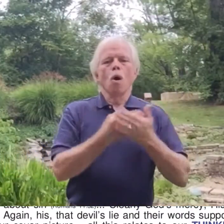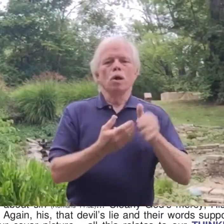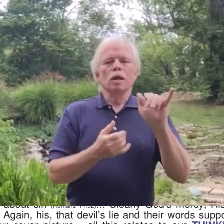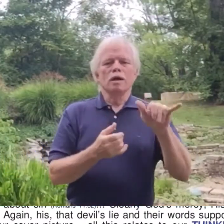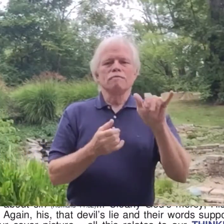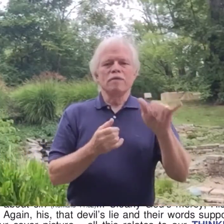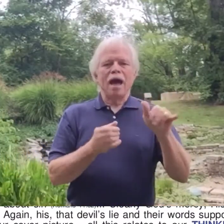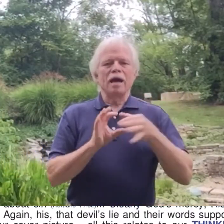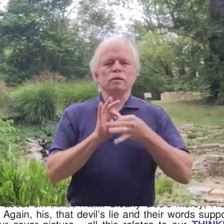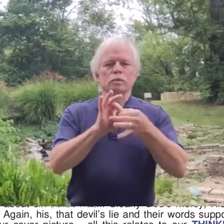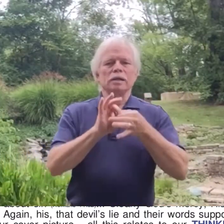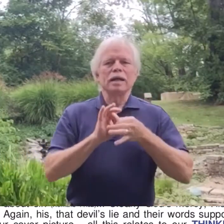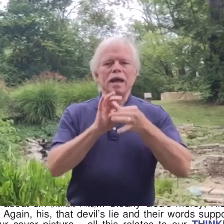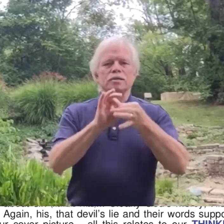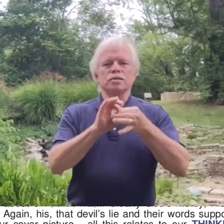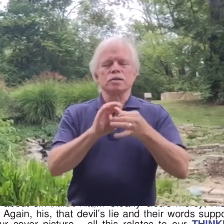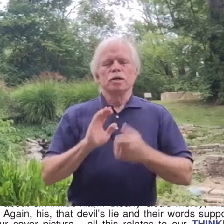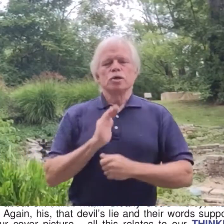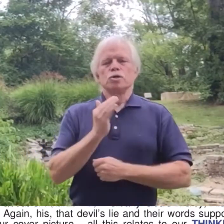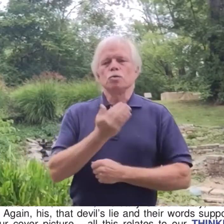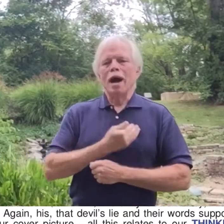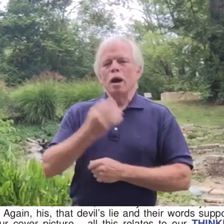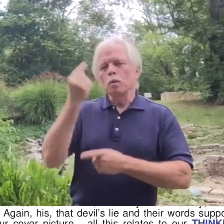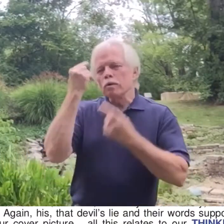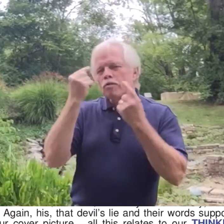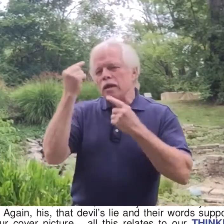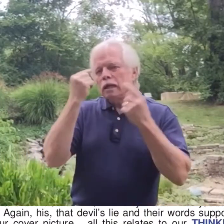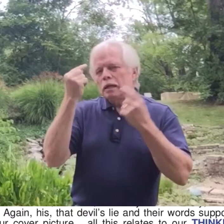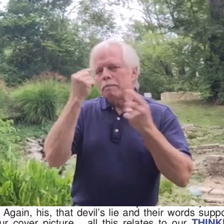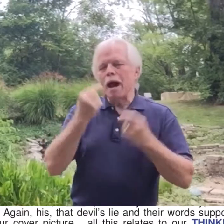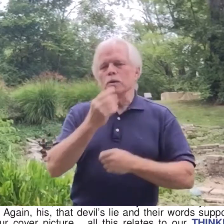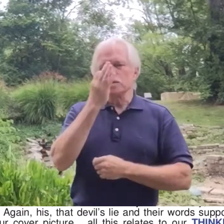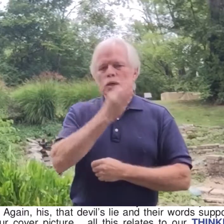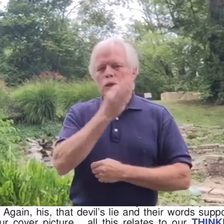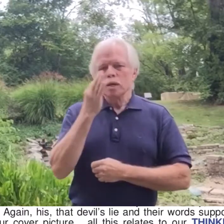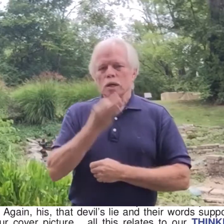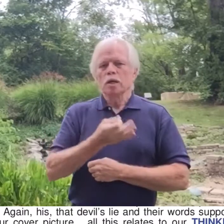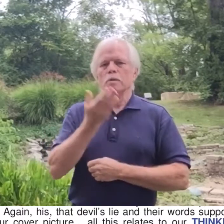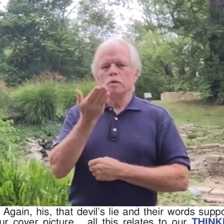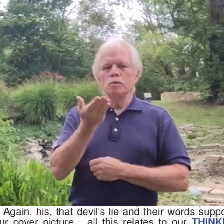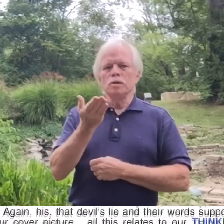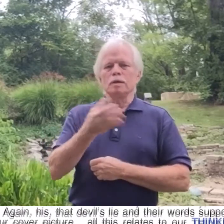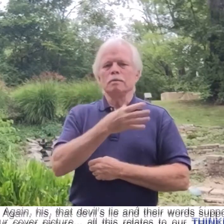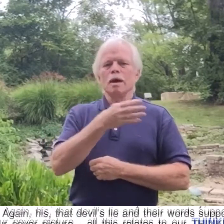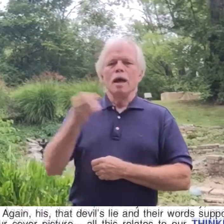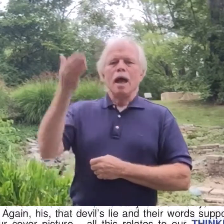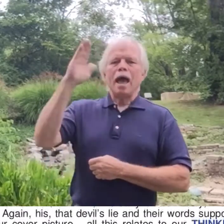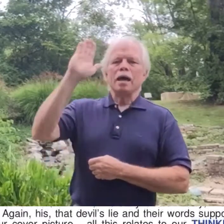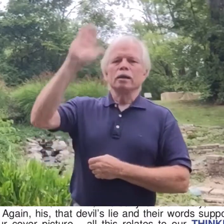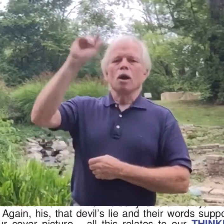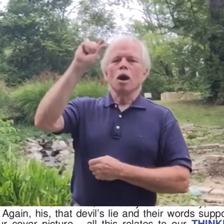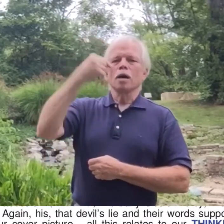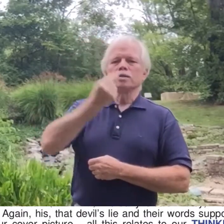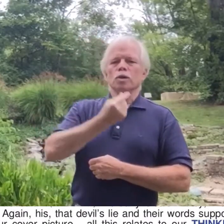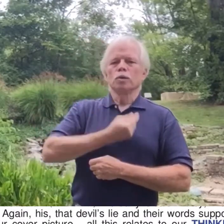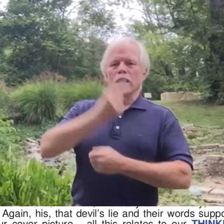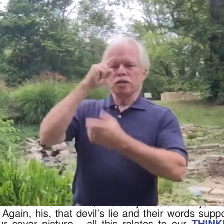All of that relates to our thinking about communion and God's